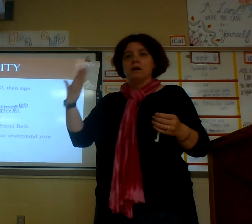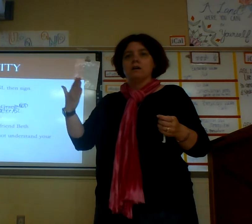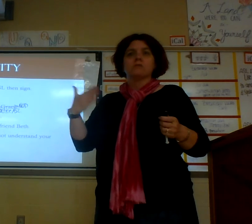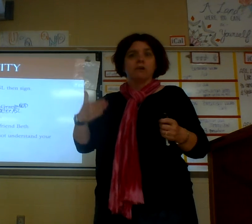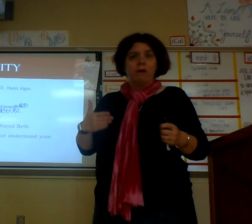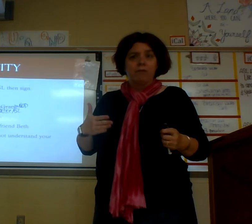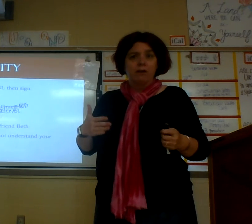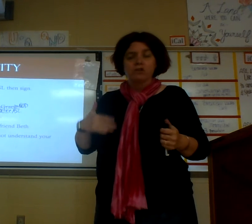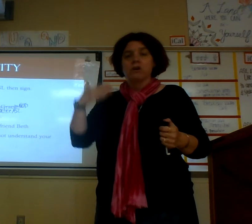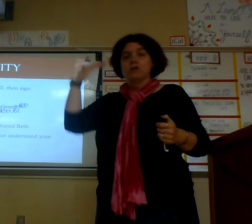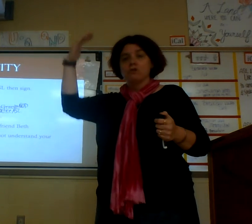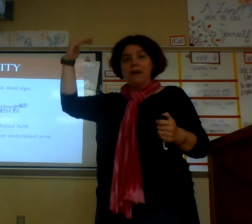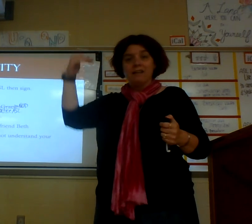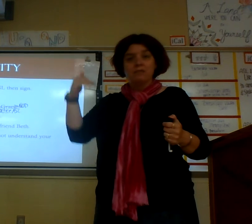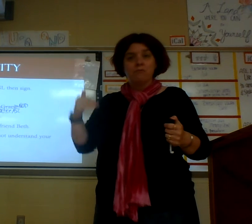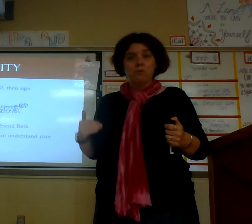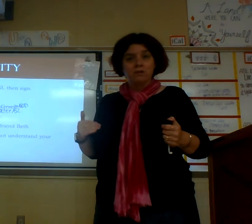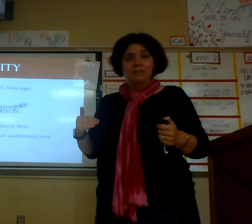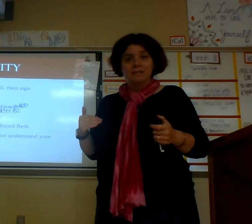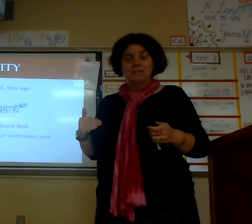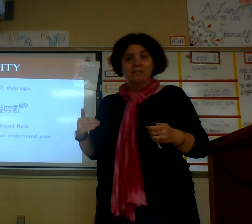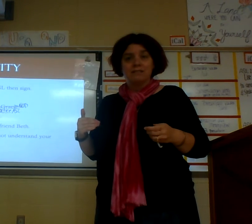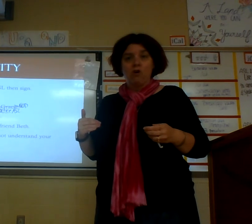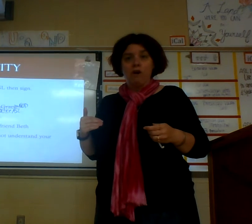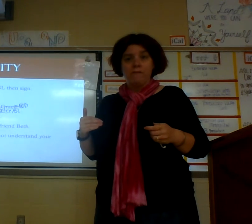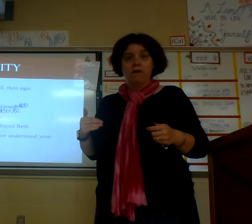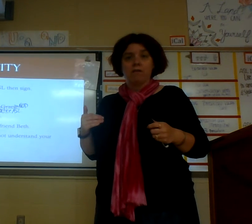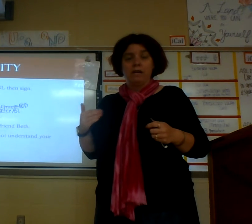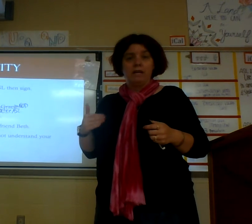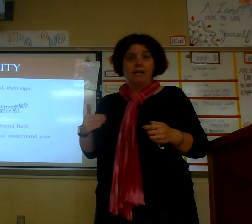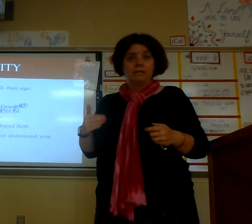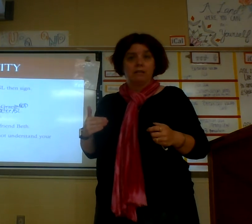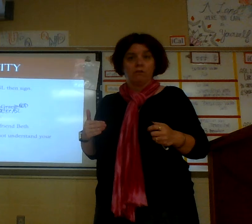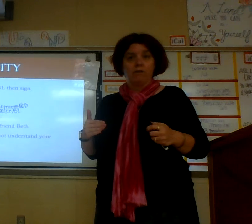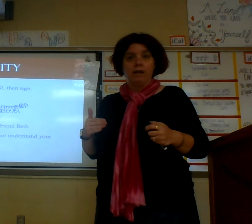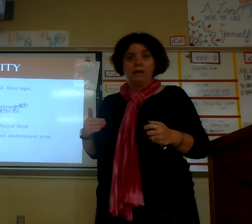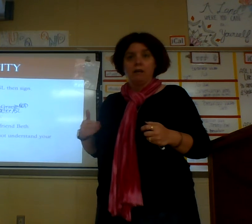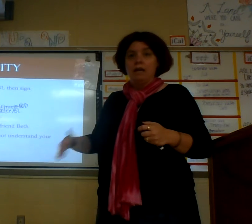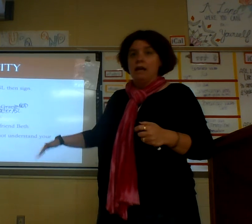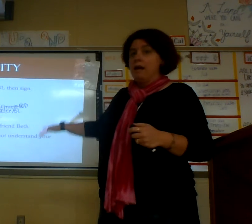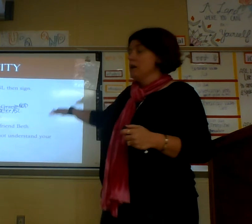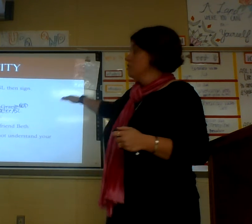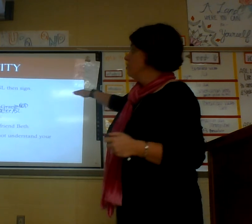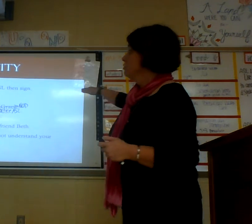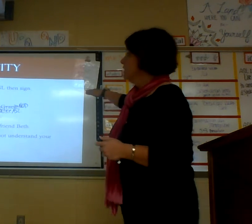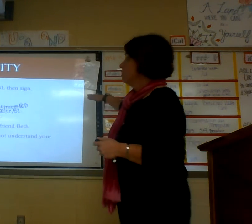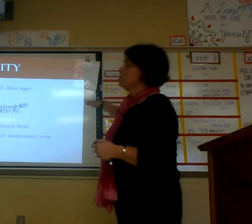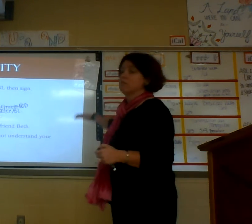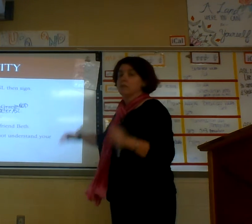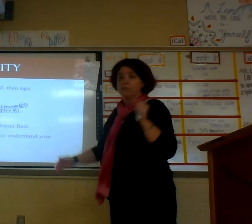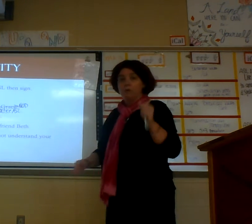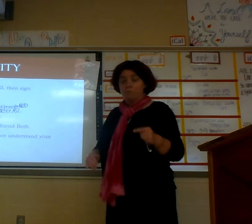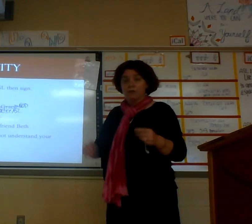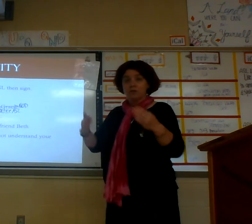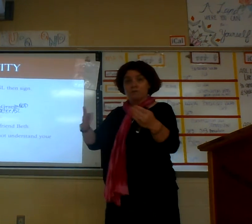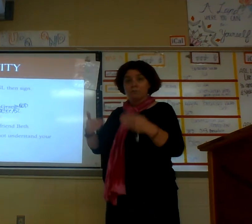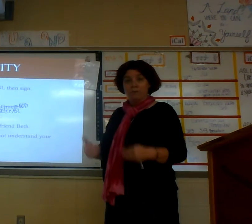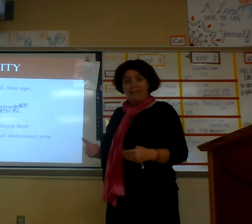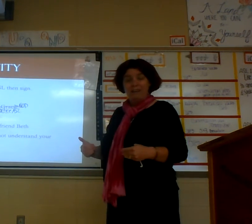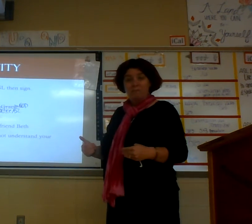It'll say grammar lecture. So it has the 4 sentences on there in ASL already. You need to, in your notebook, because you have to bring it up,